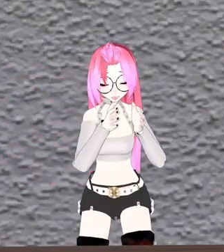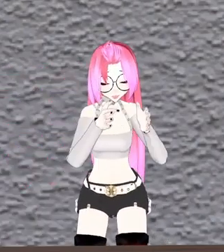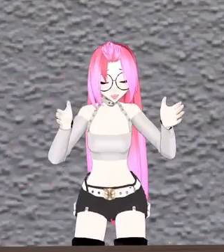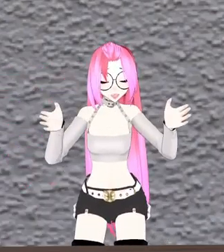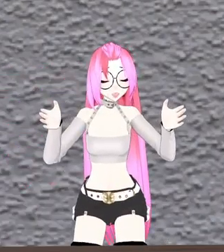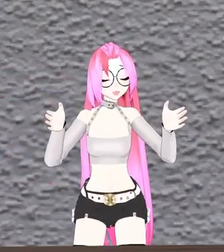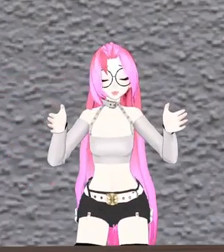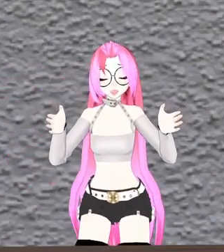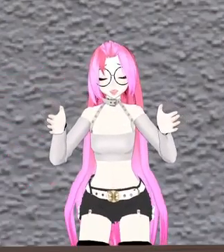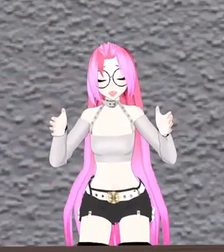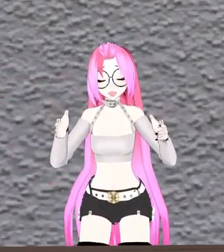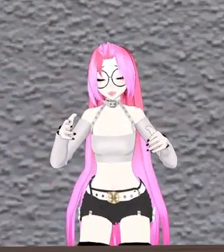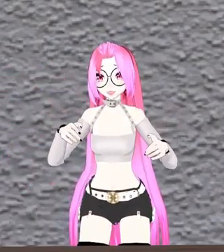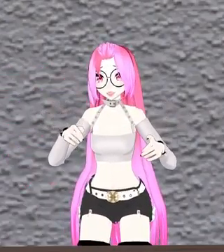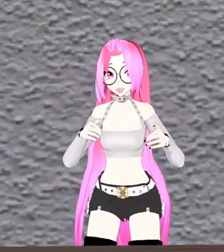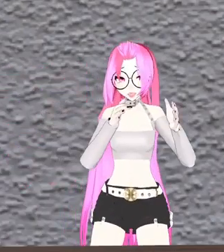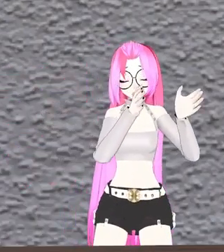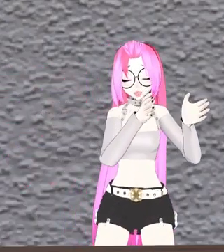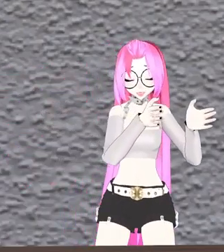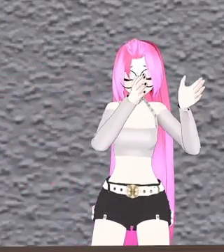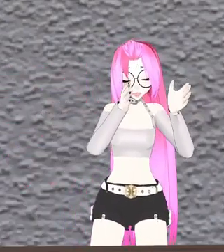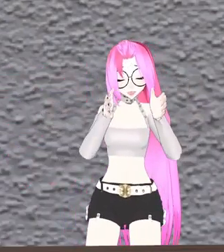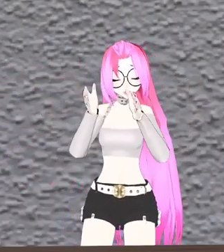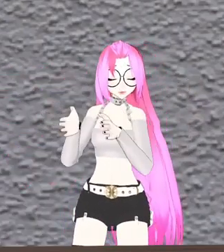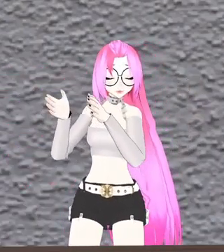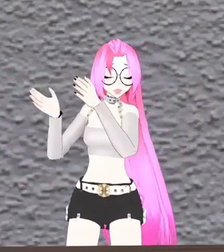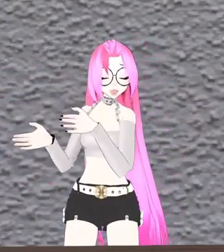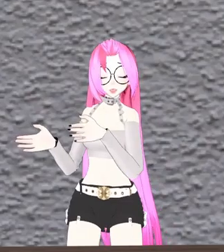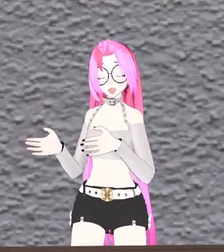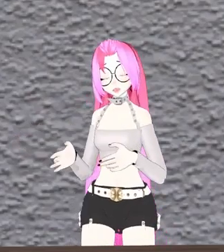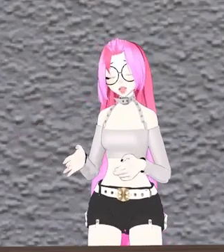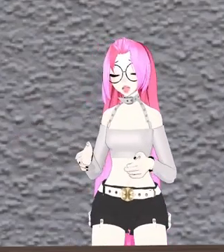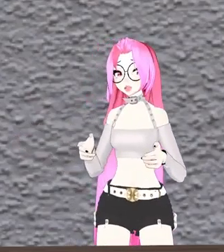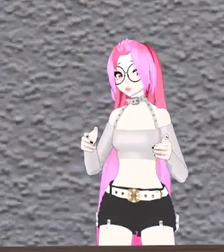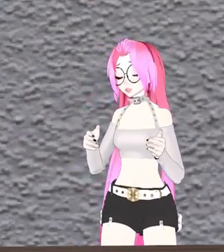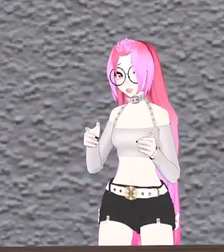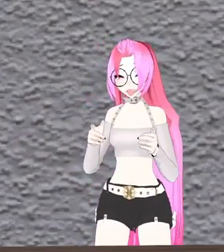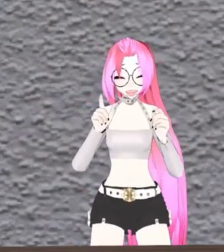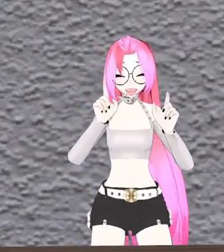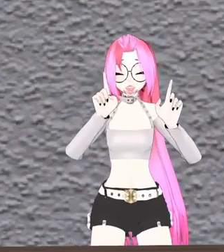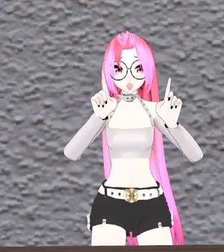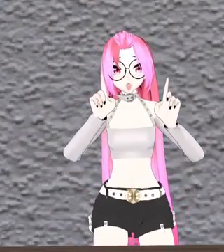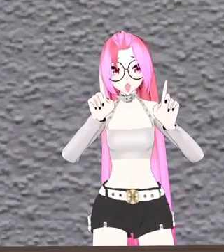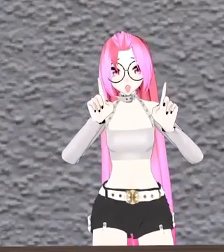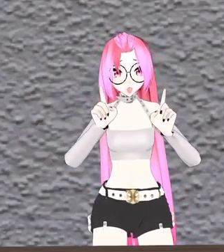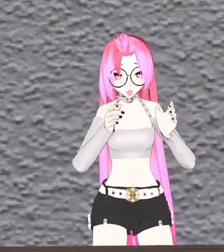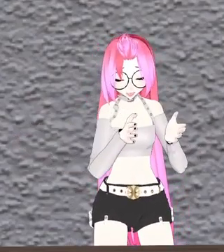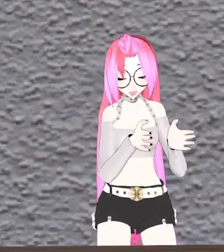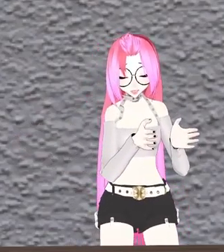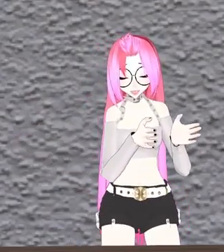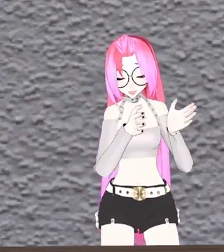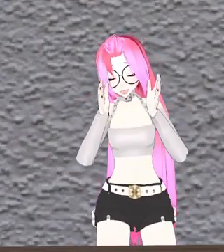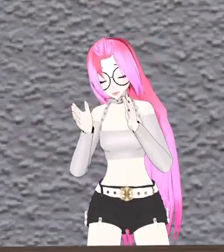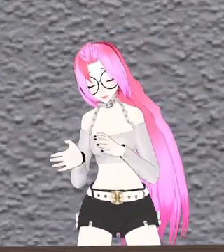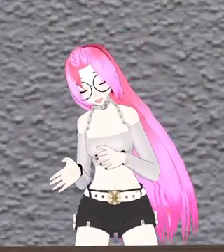there's a gap between the people. So this can be like space between people. But 99% of the time, it's going to be used in